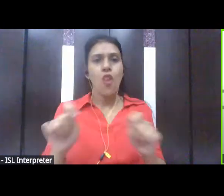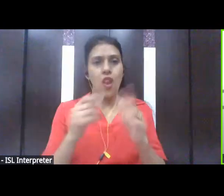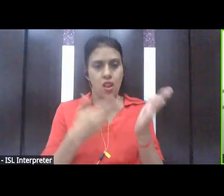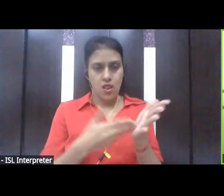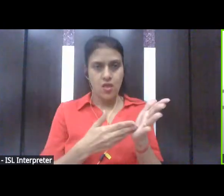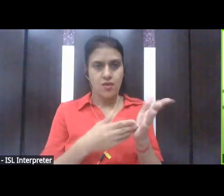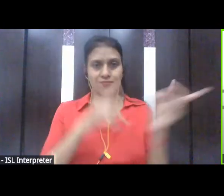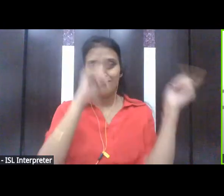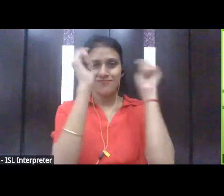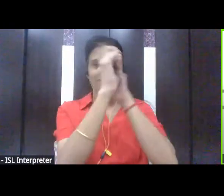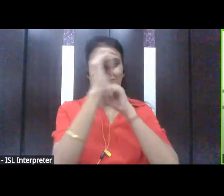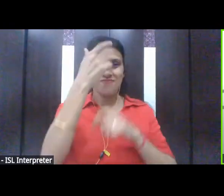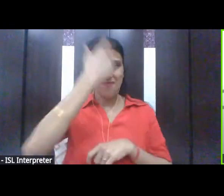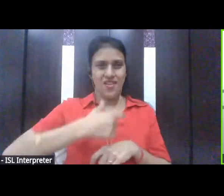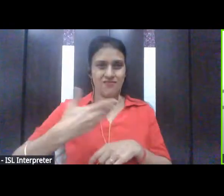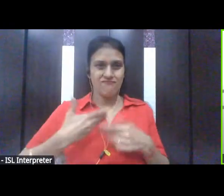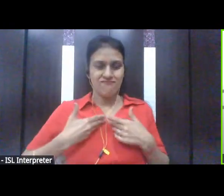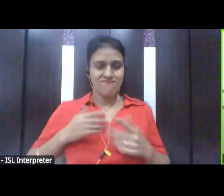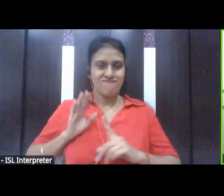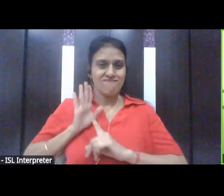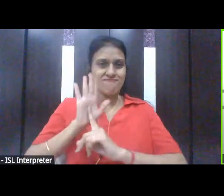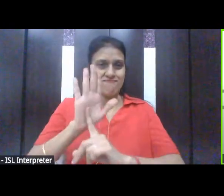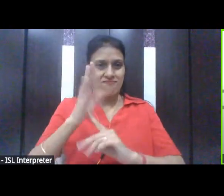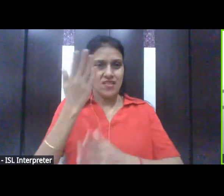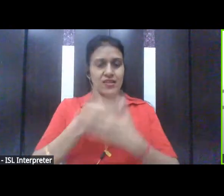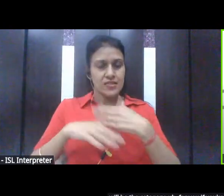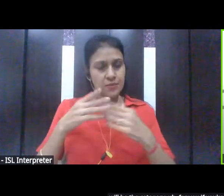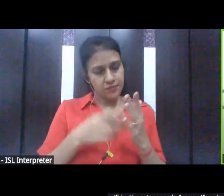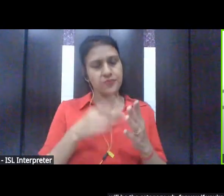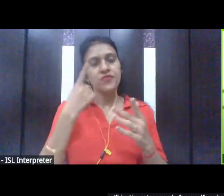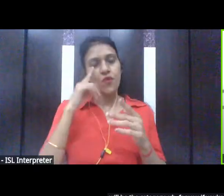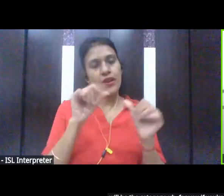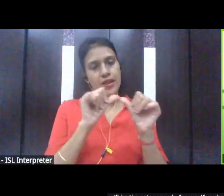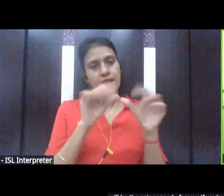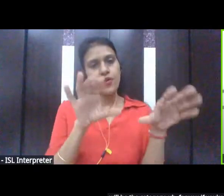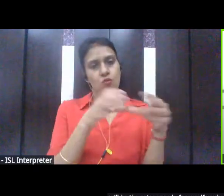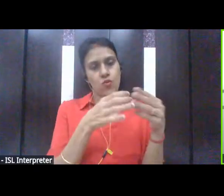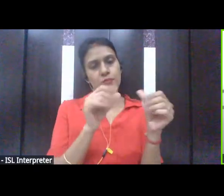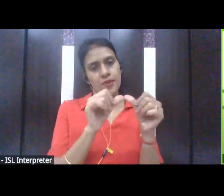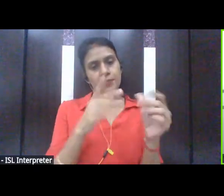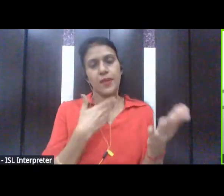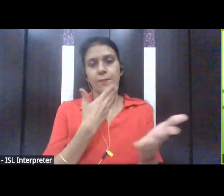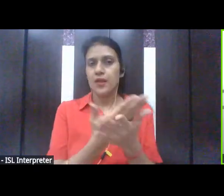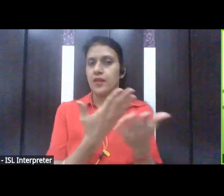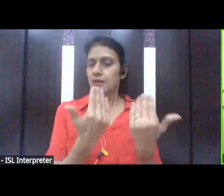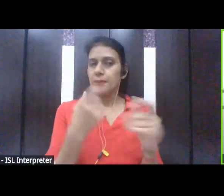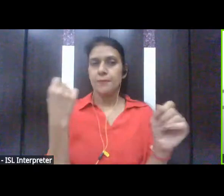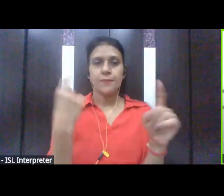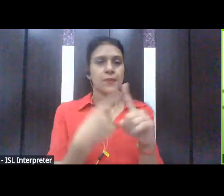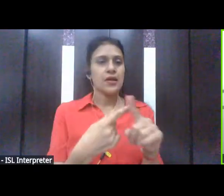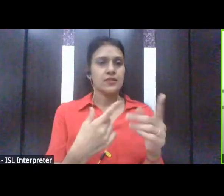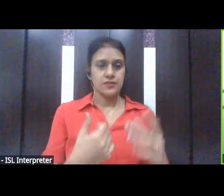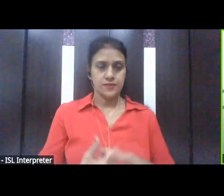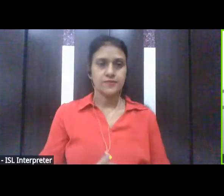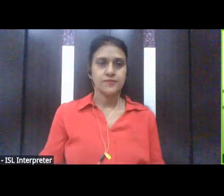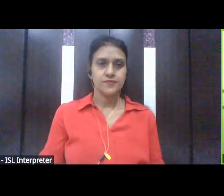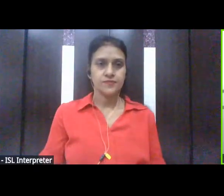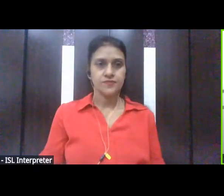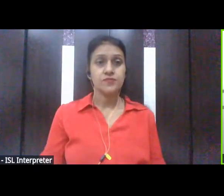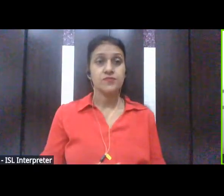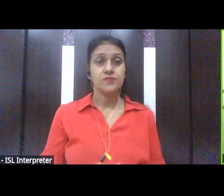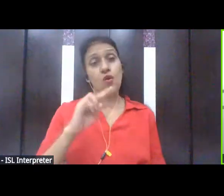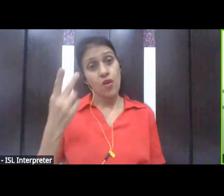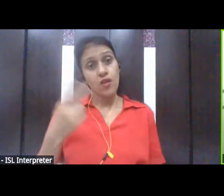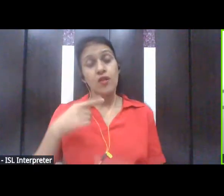for you if you're working around universal design and accessibility. Then you can apply to that category. However, if you are working more